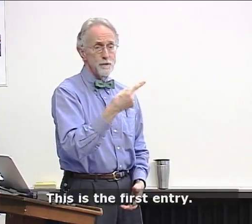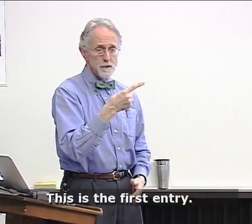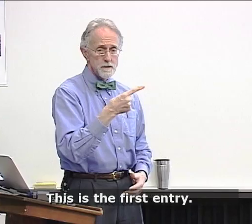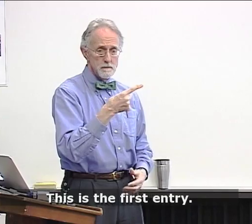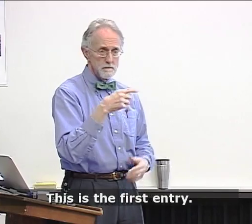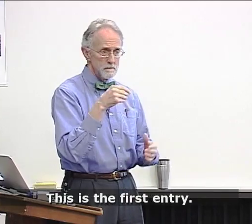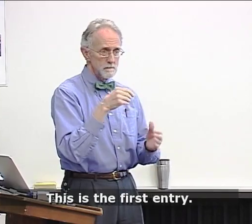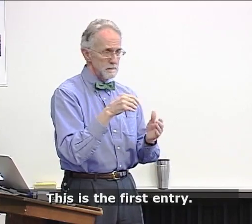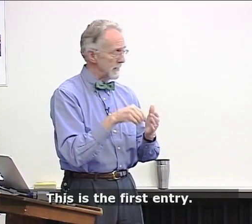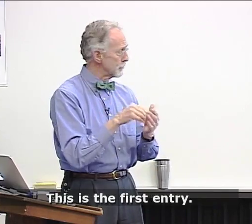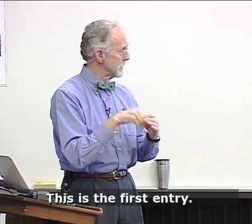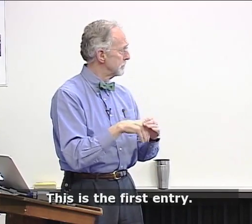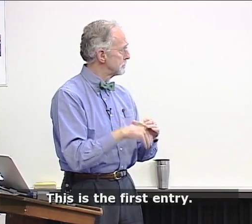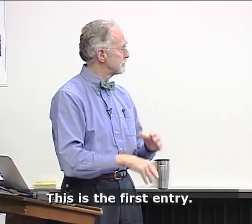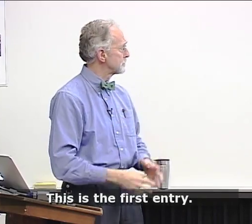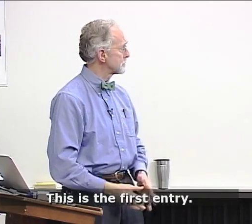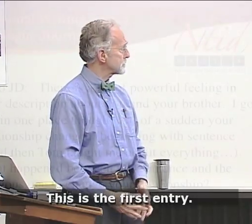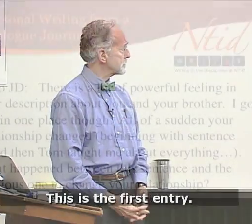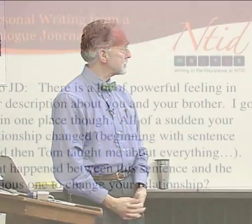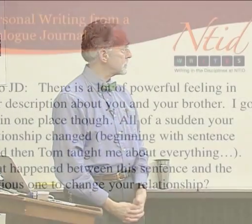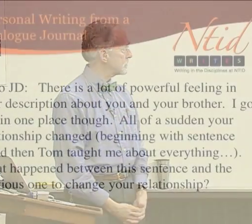first entry.